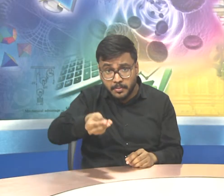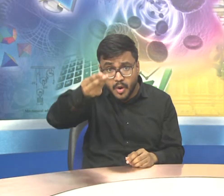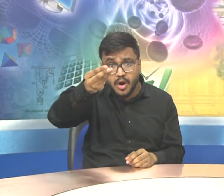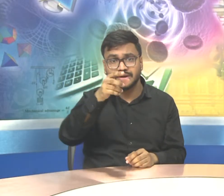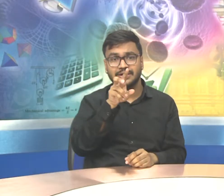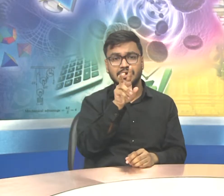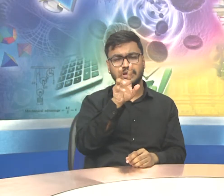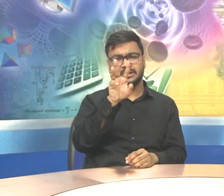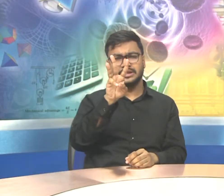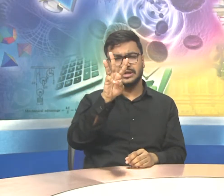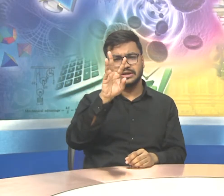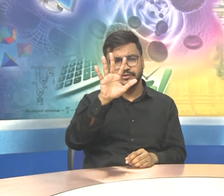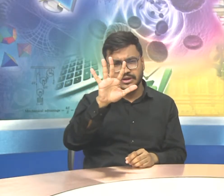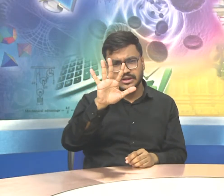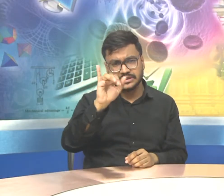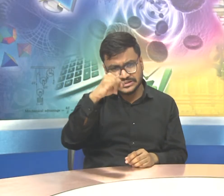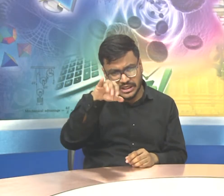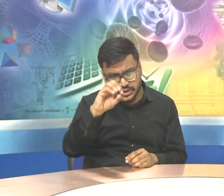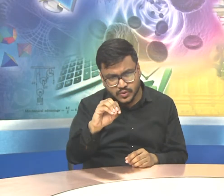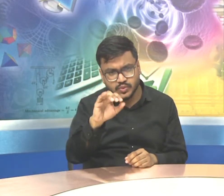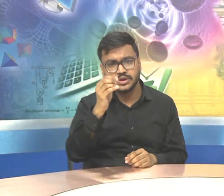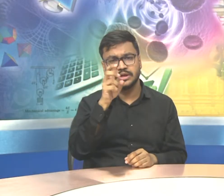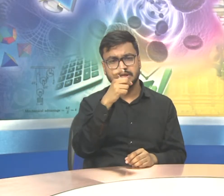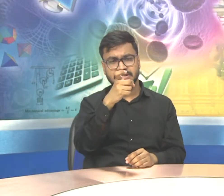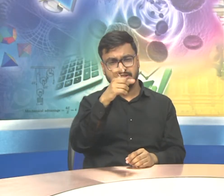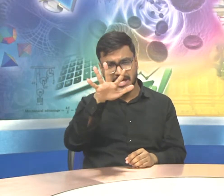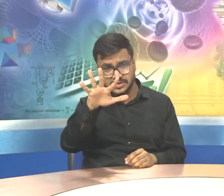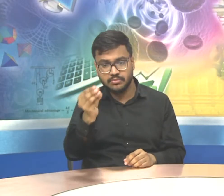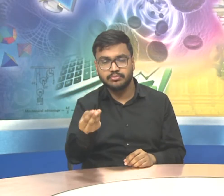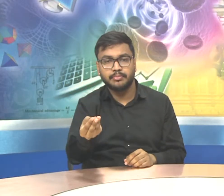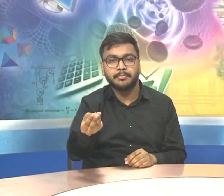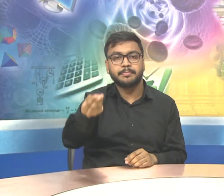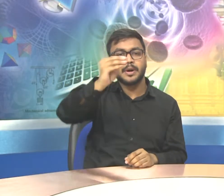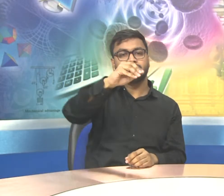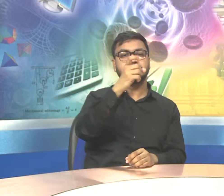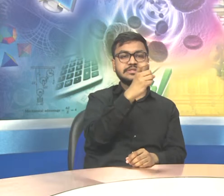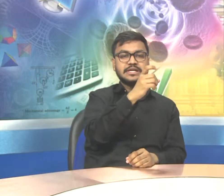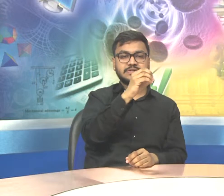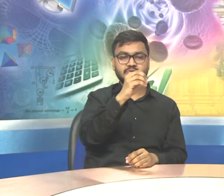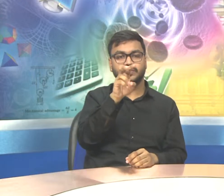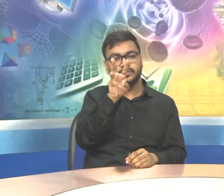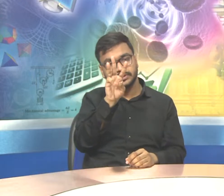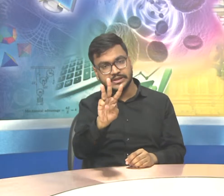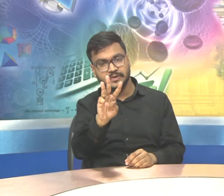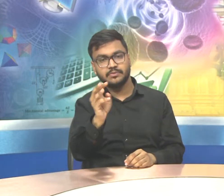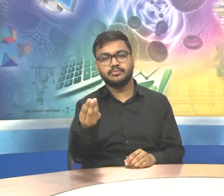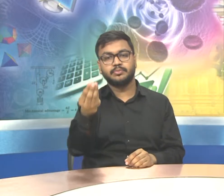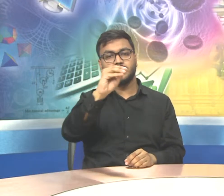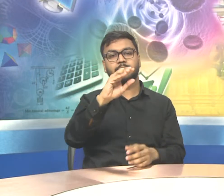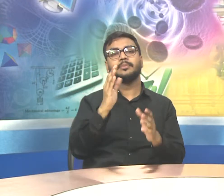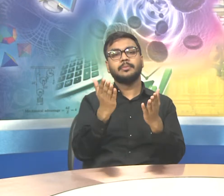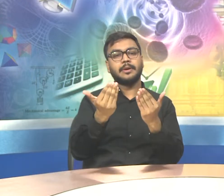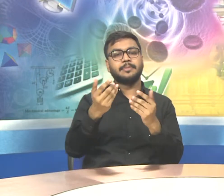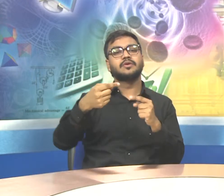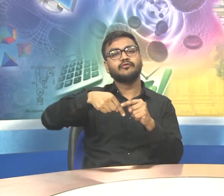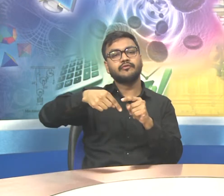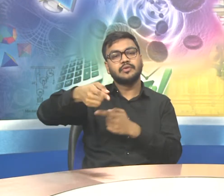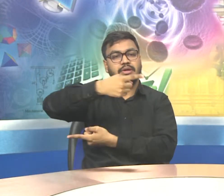At both stages, if the remainder is less than 50% of the divides, it is ignored. But when the